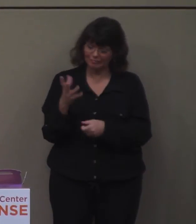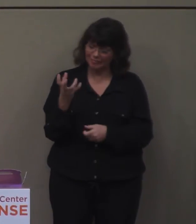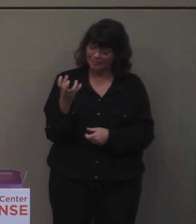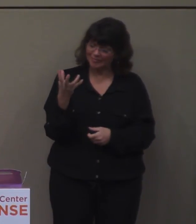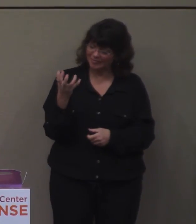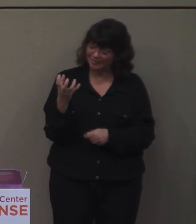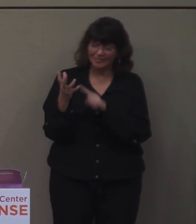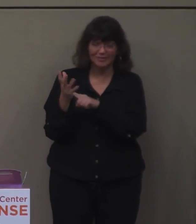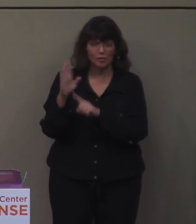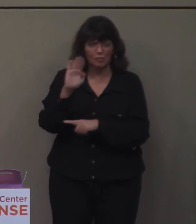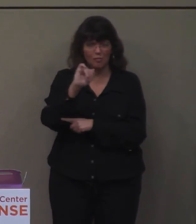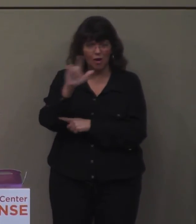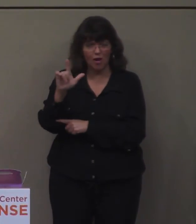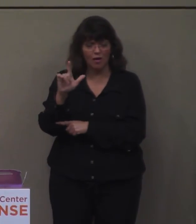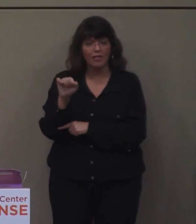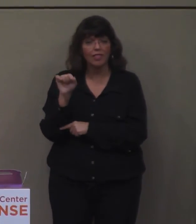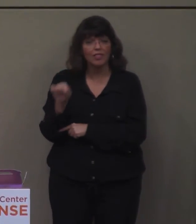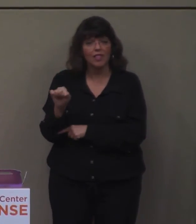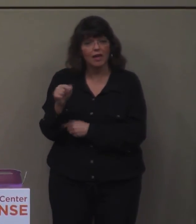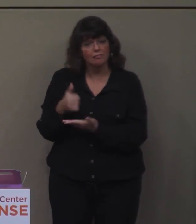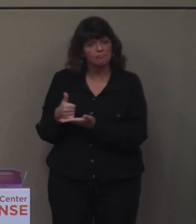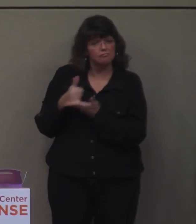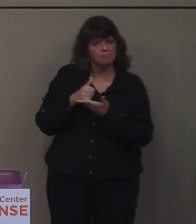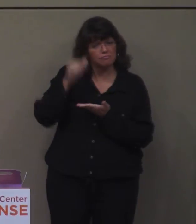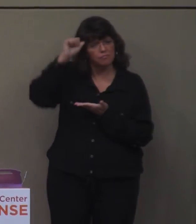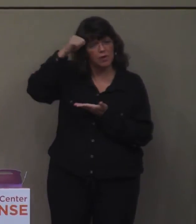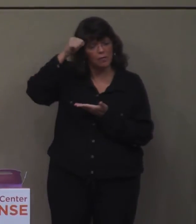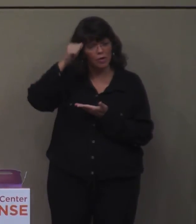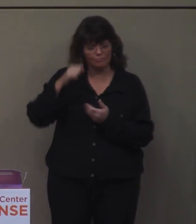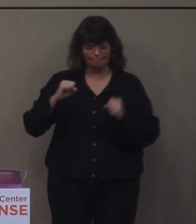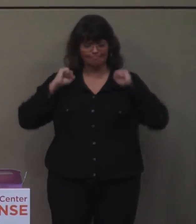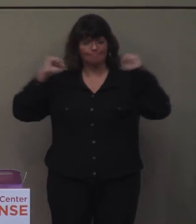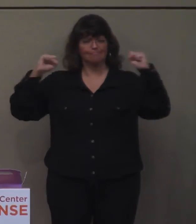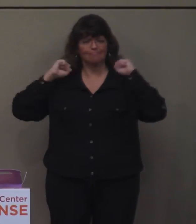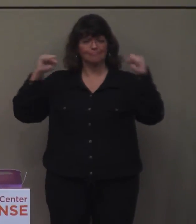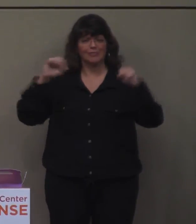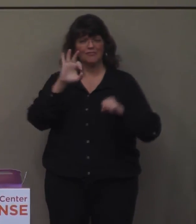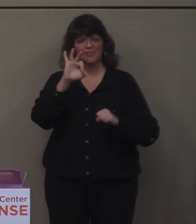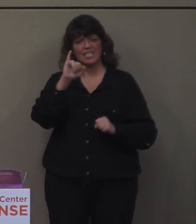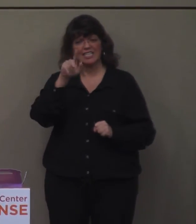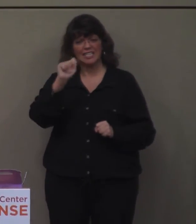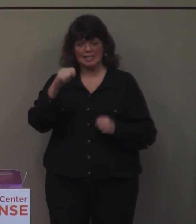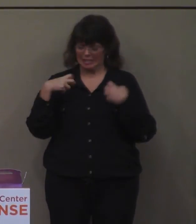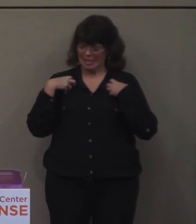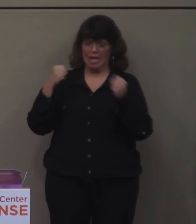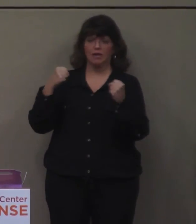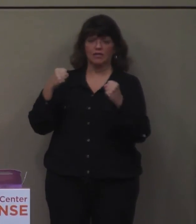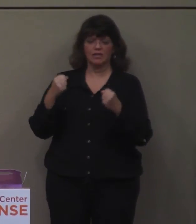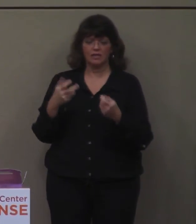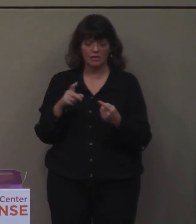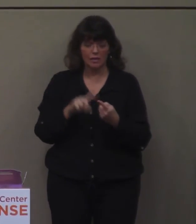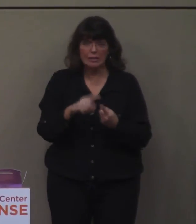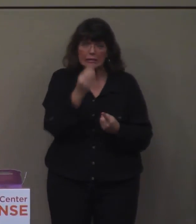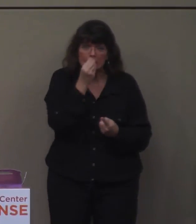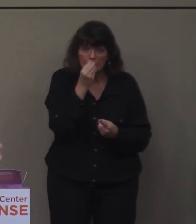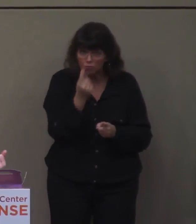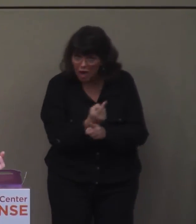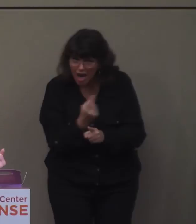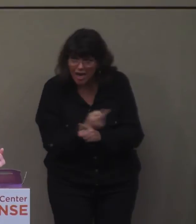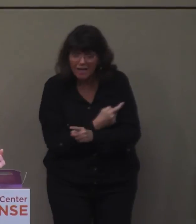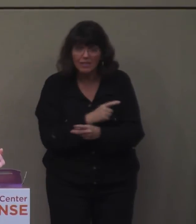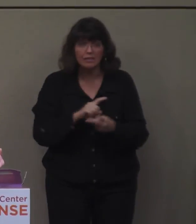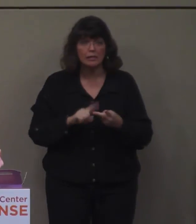us to stay fit. You know, how are you eating and sleeping? Are you maintaining your level of exercise? And I know that we can't